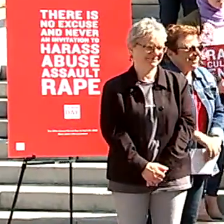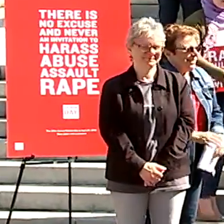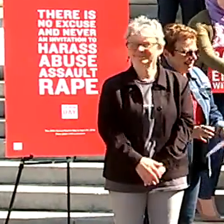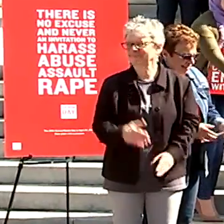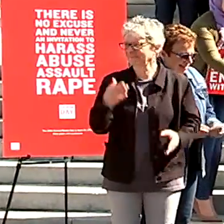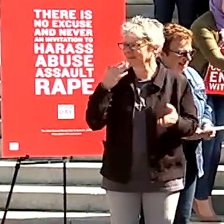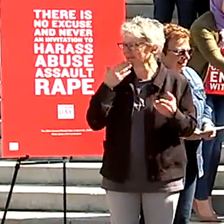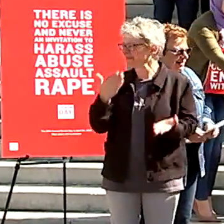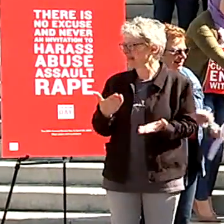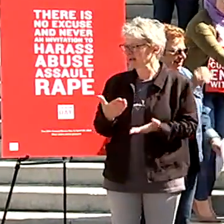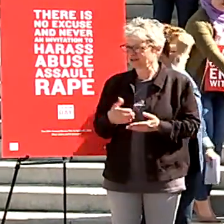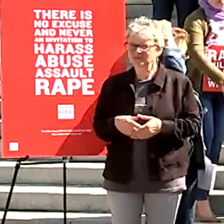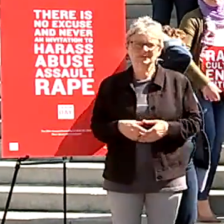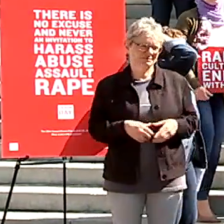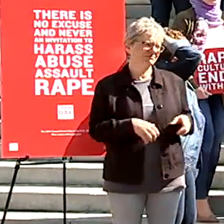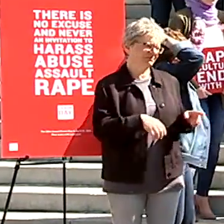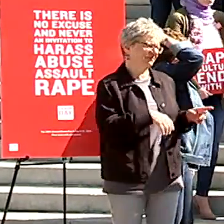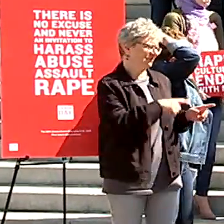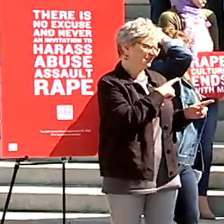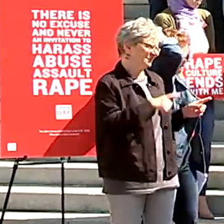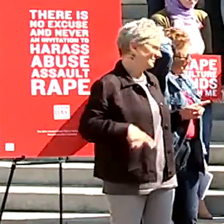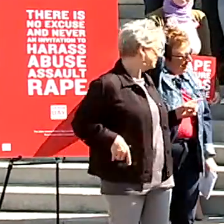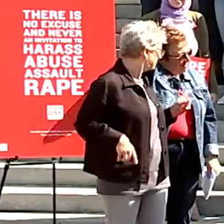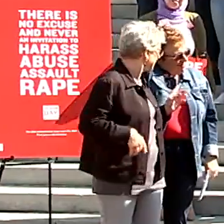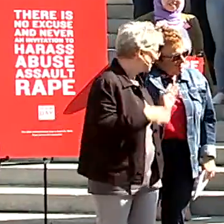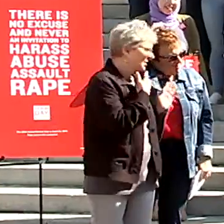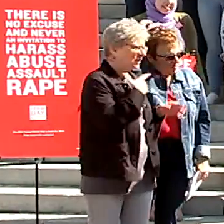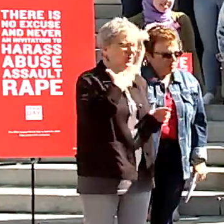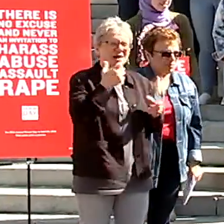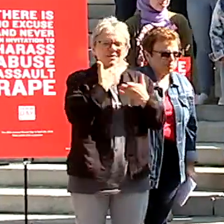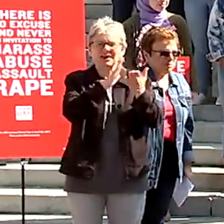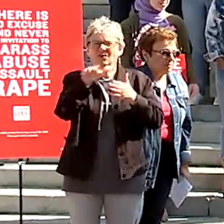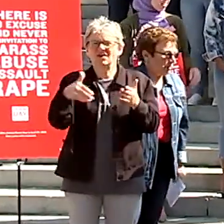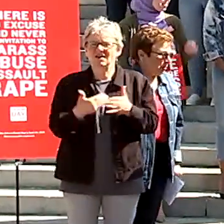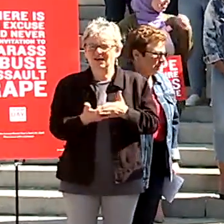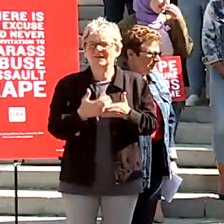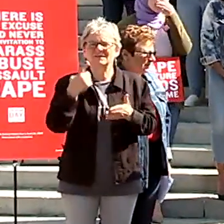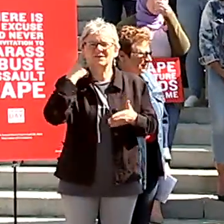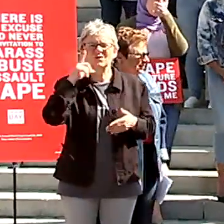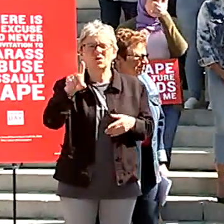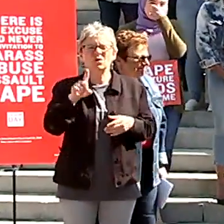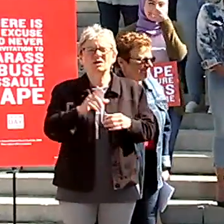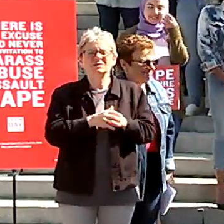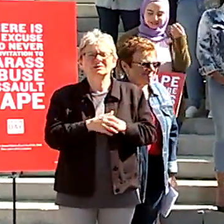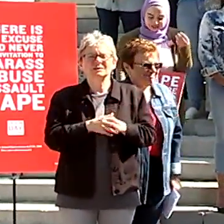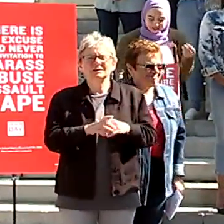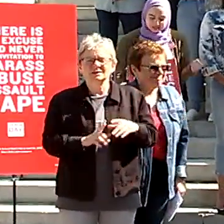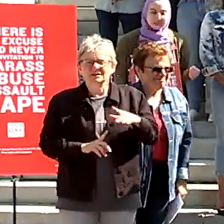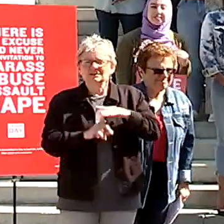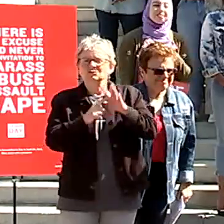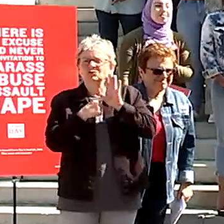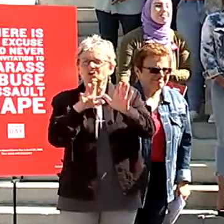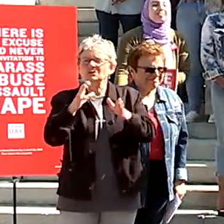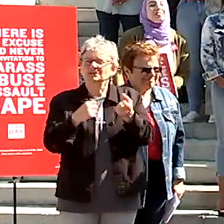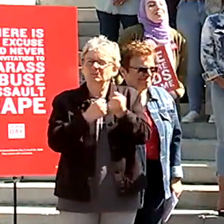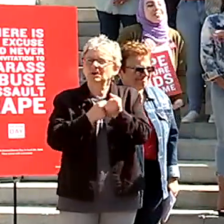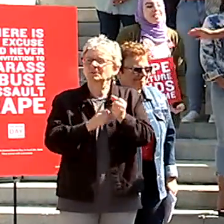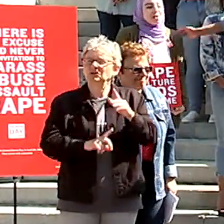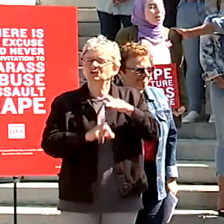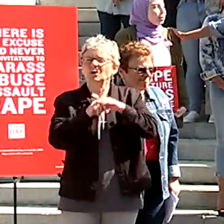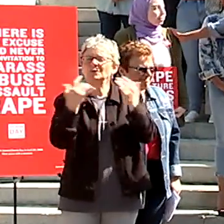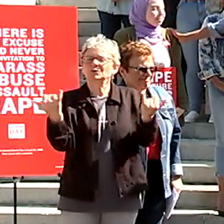Thank you, Danya. Thank you. We want to thank you all for showing your support by showing up